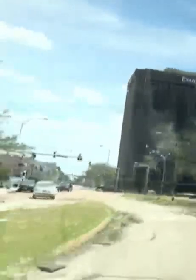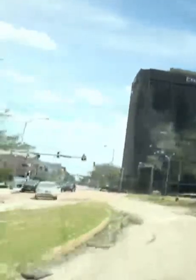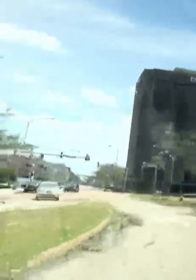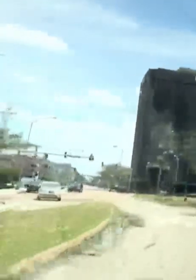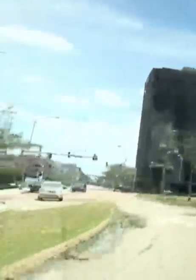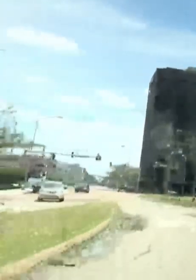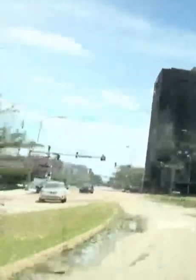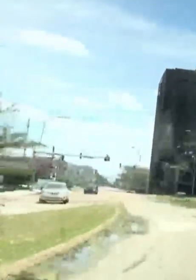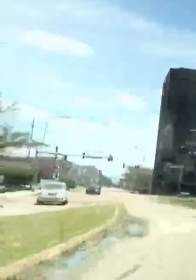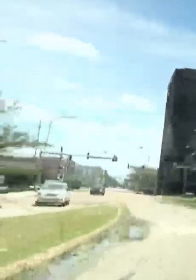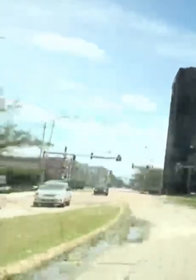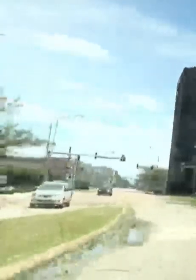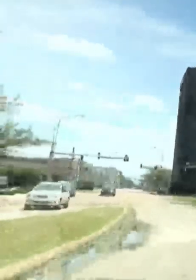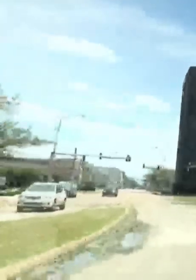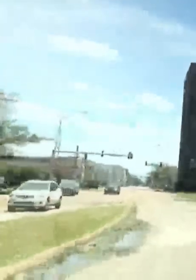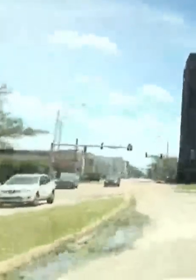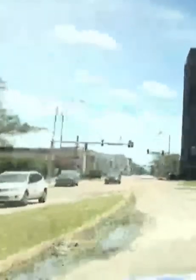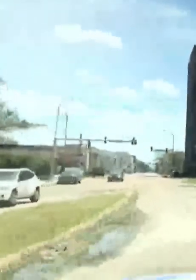before.